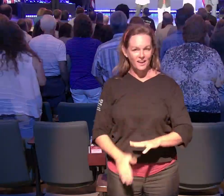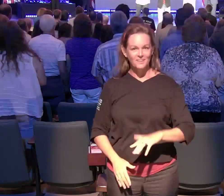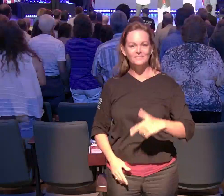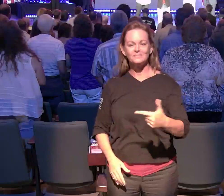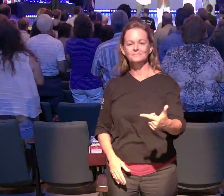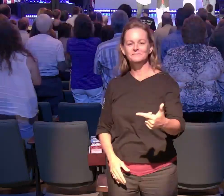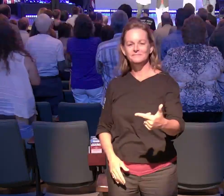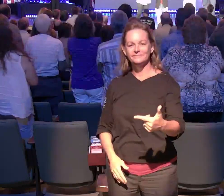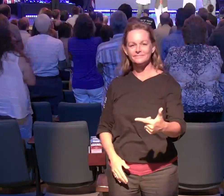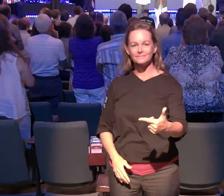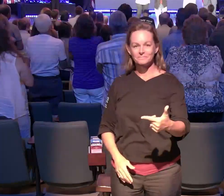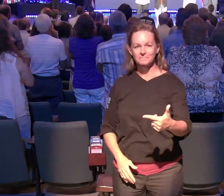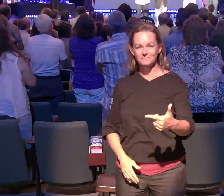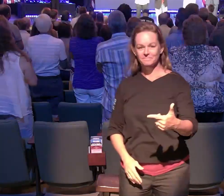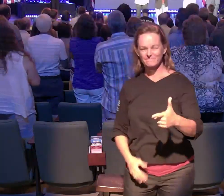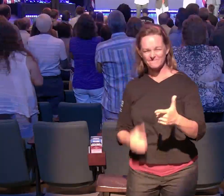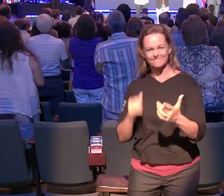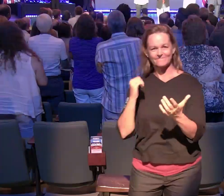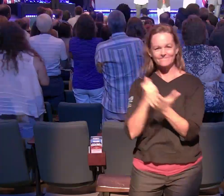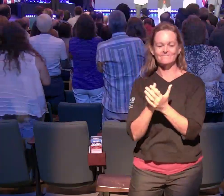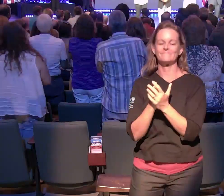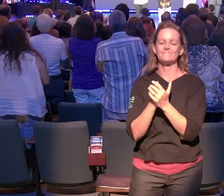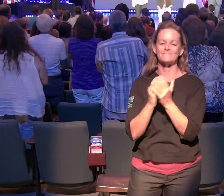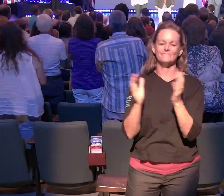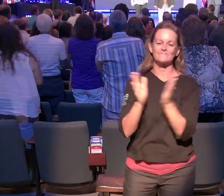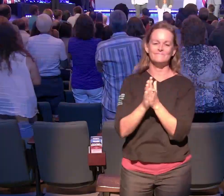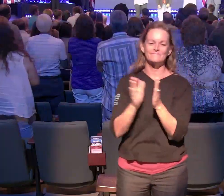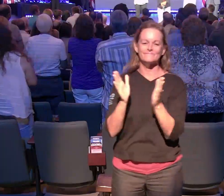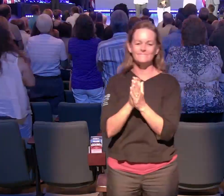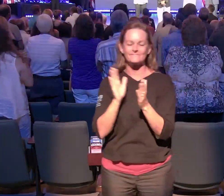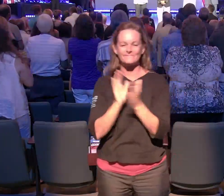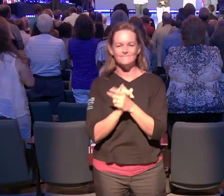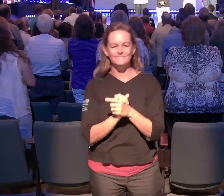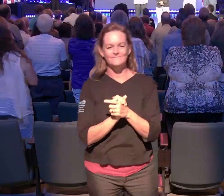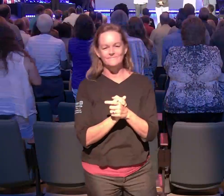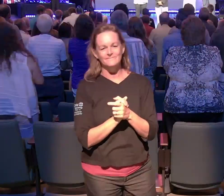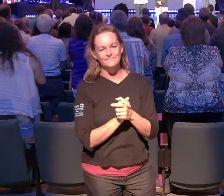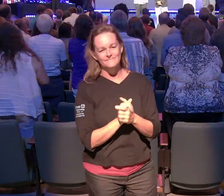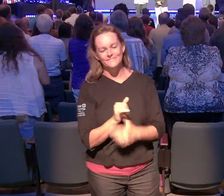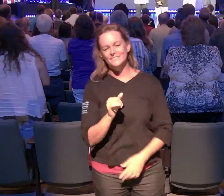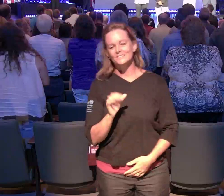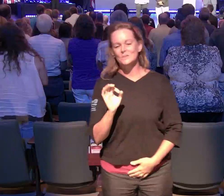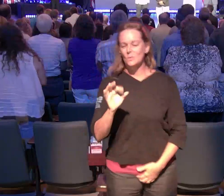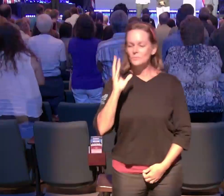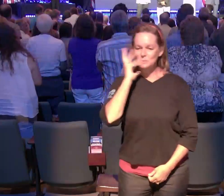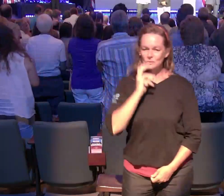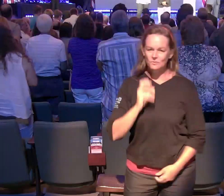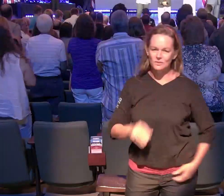let's celebrate those that raise their hand praying that prayer today. It's beautiful, beautiful.